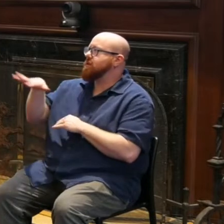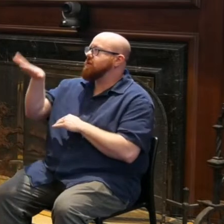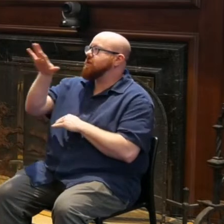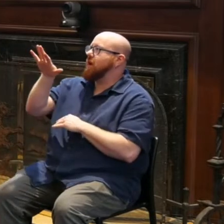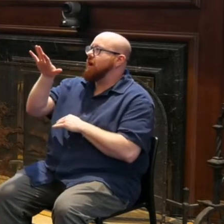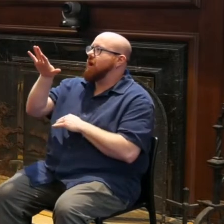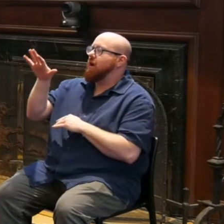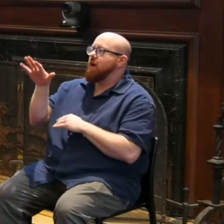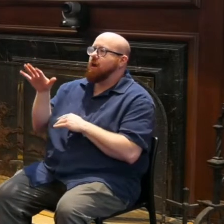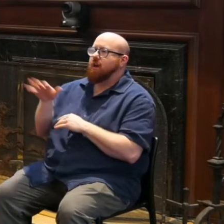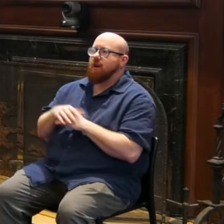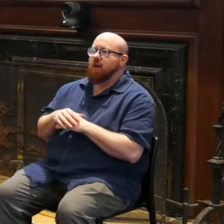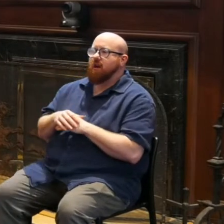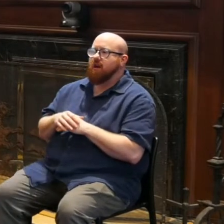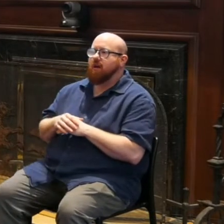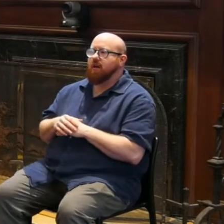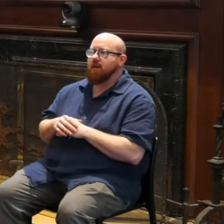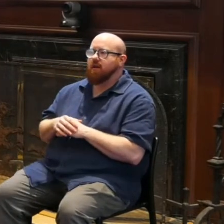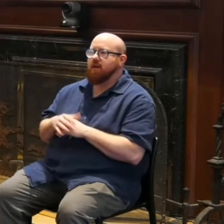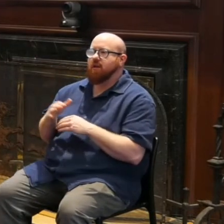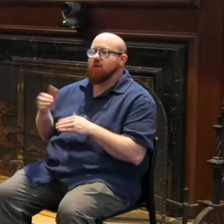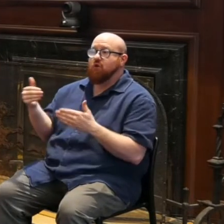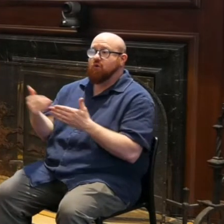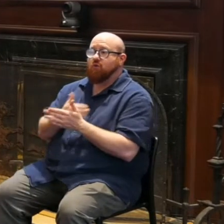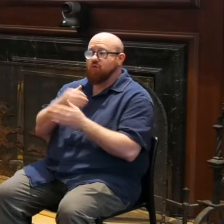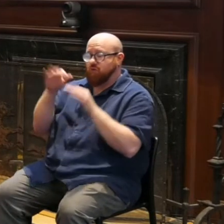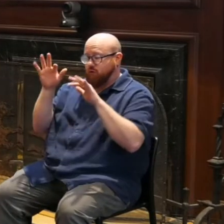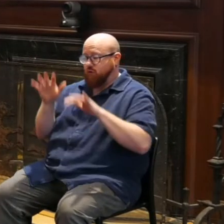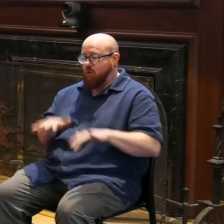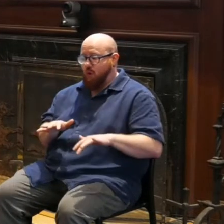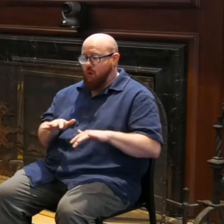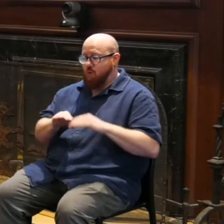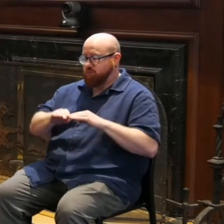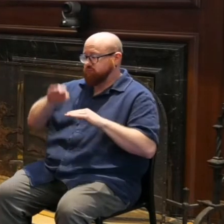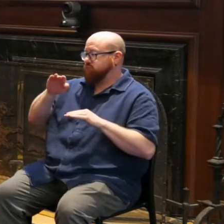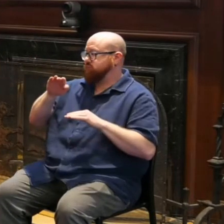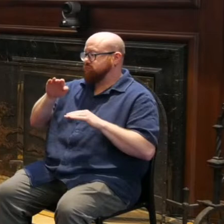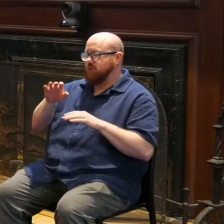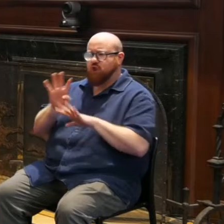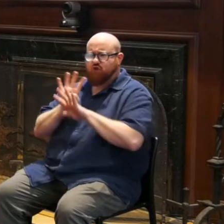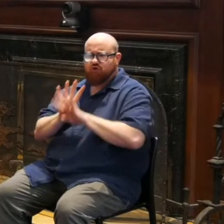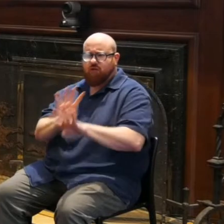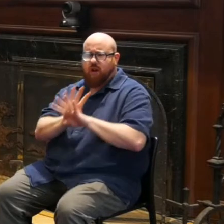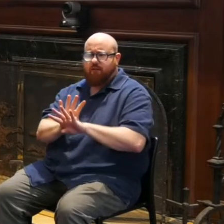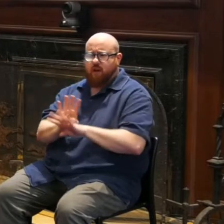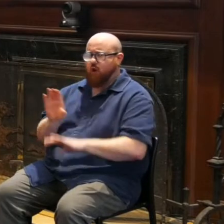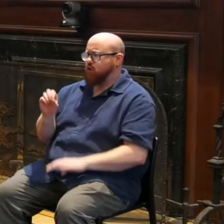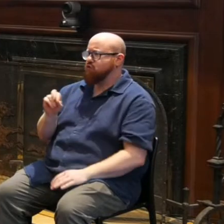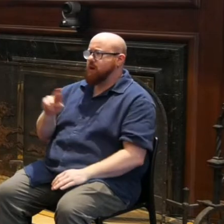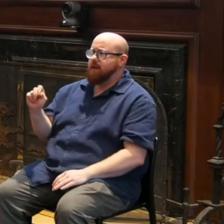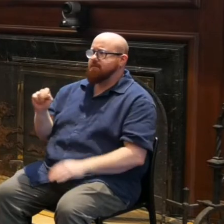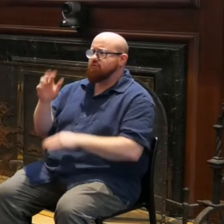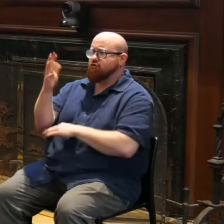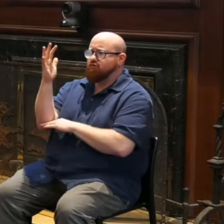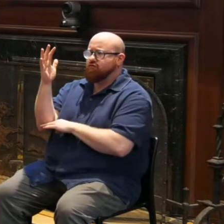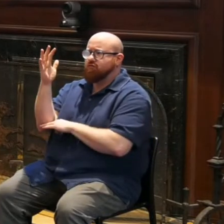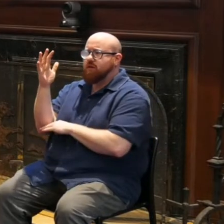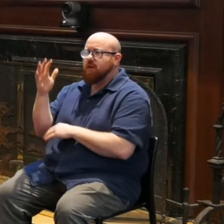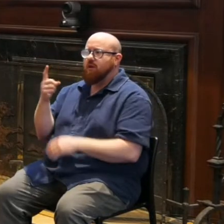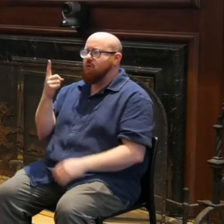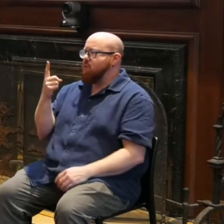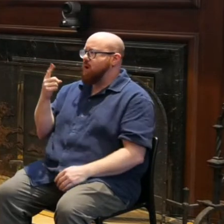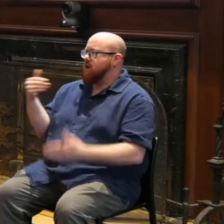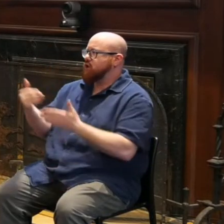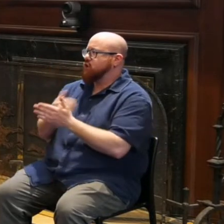a blizzard of birds traffics in the crepe myrtle. One of them is new to me, the dark-eyed, slate-gray